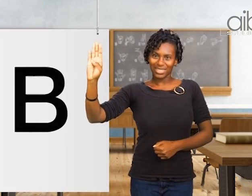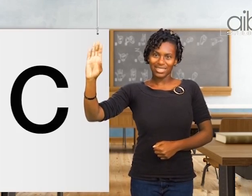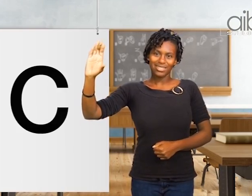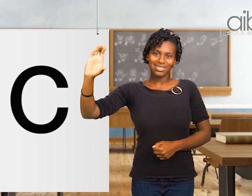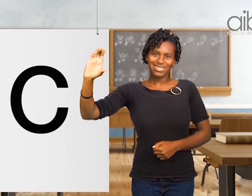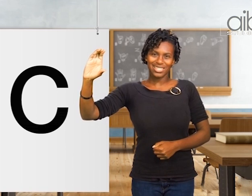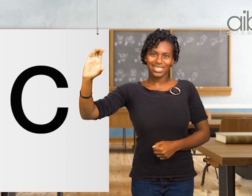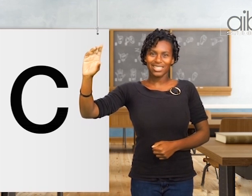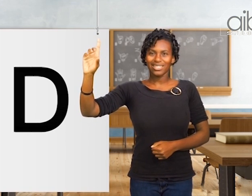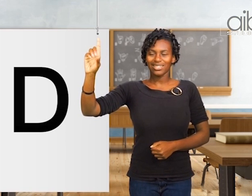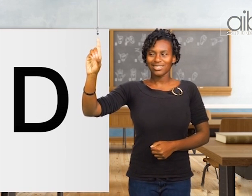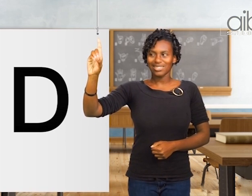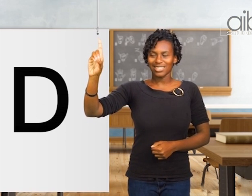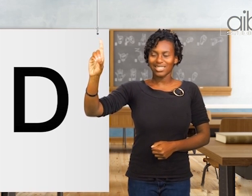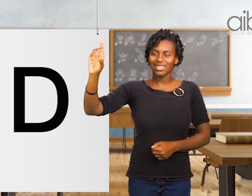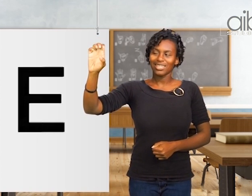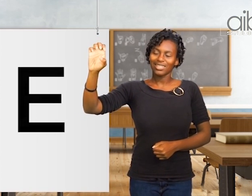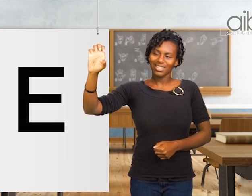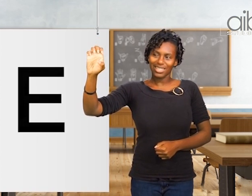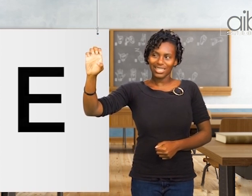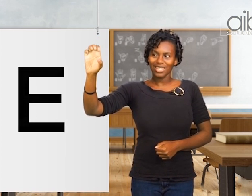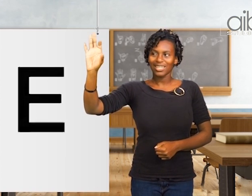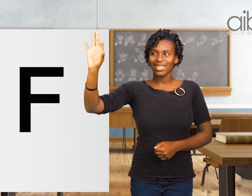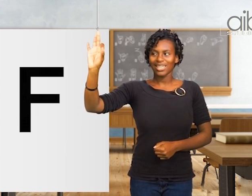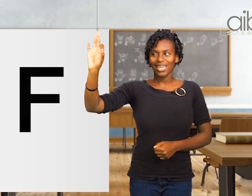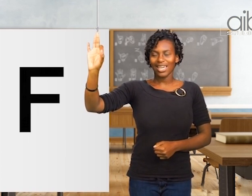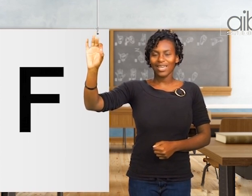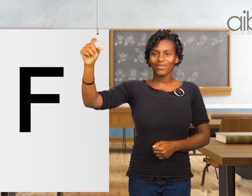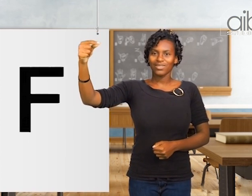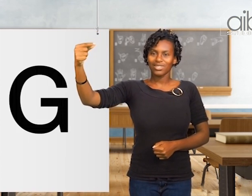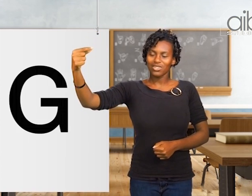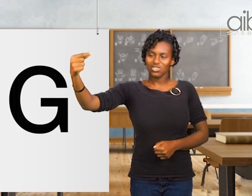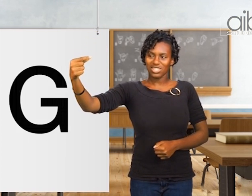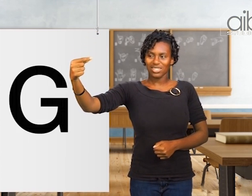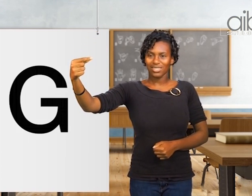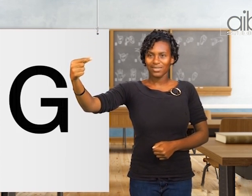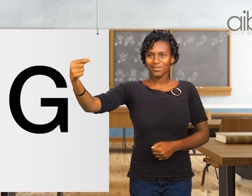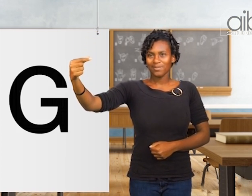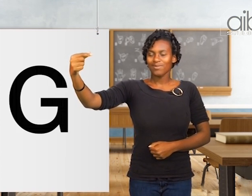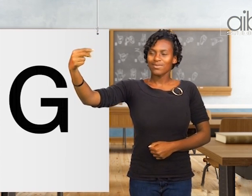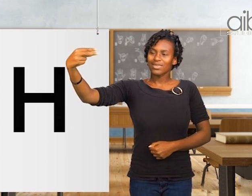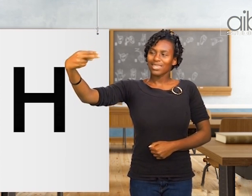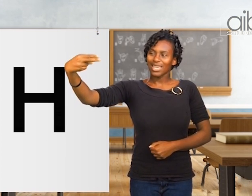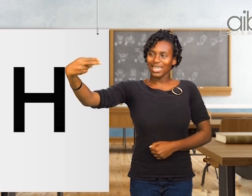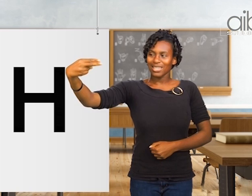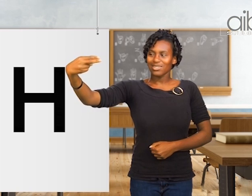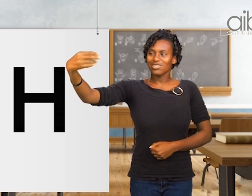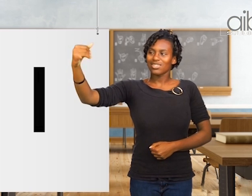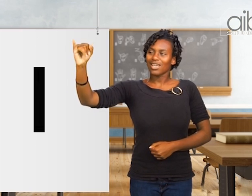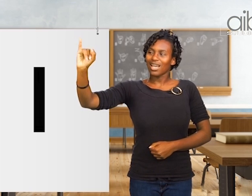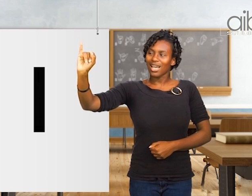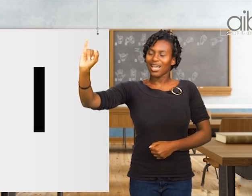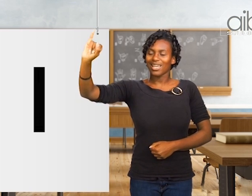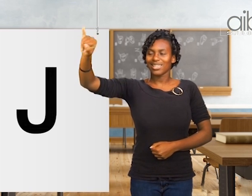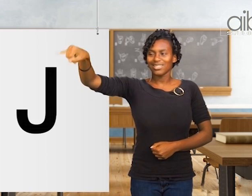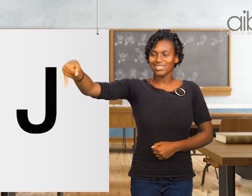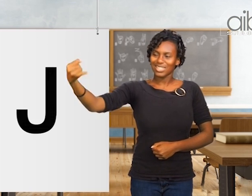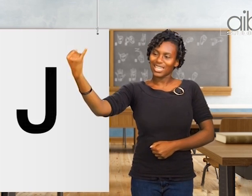B, C, D, E, F, G, H, I,